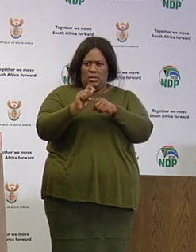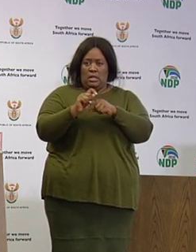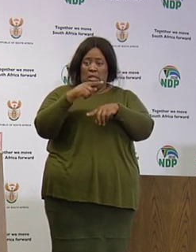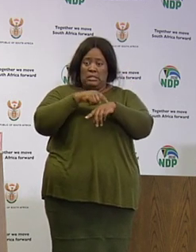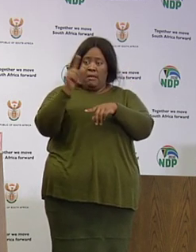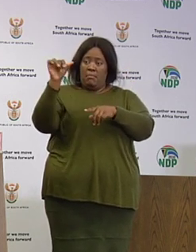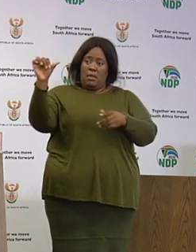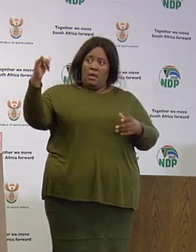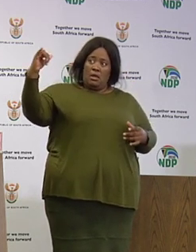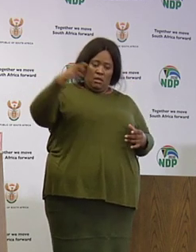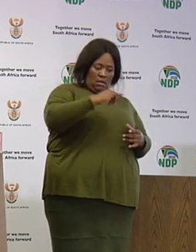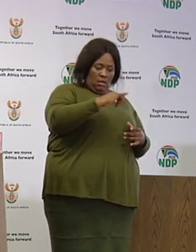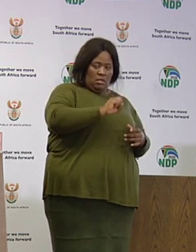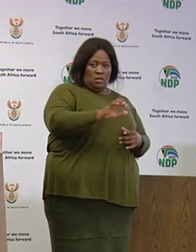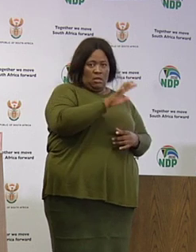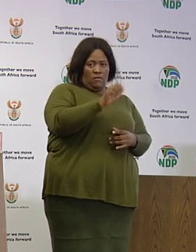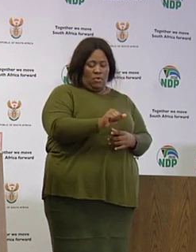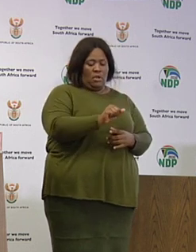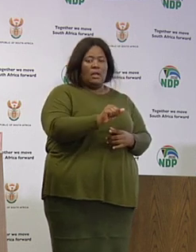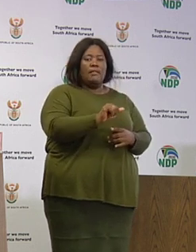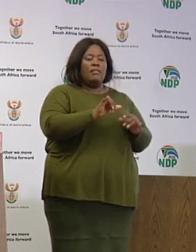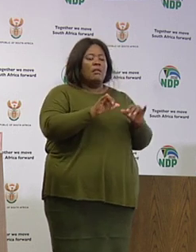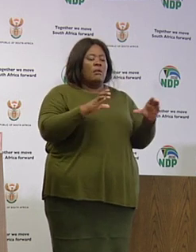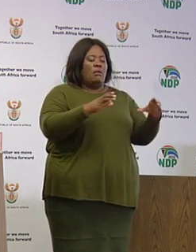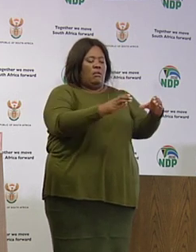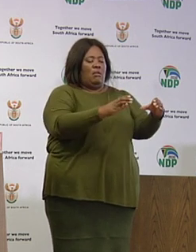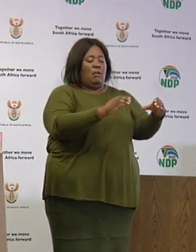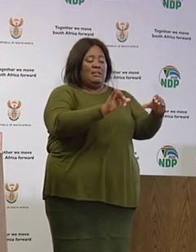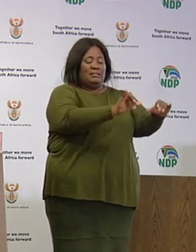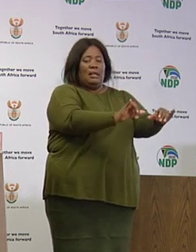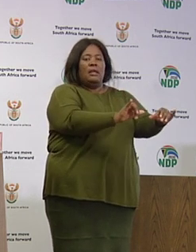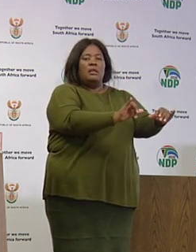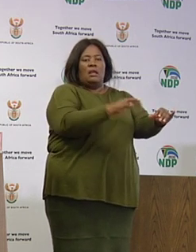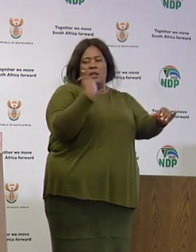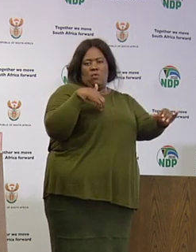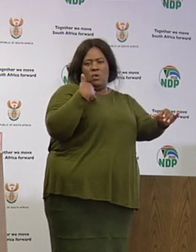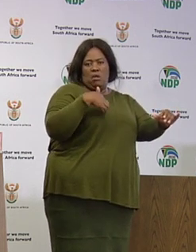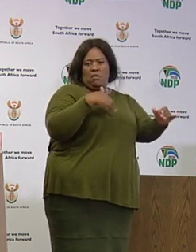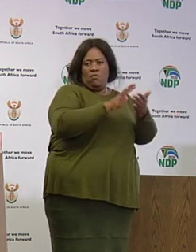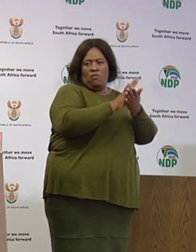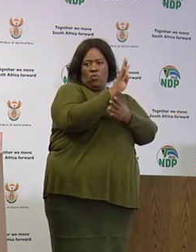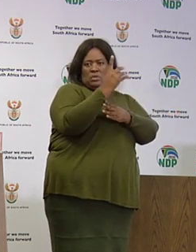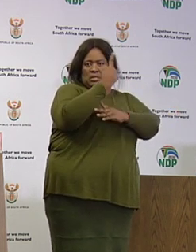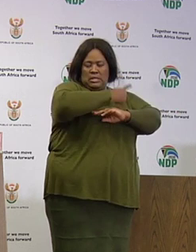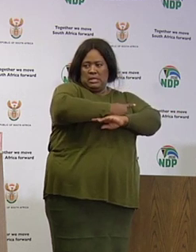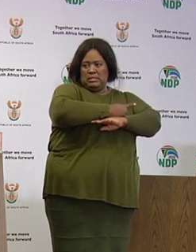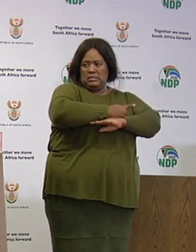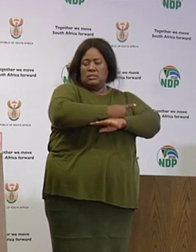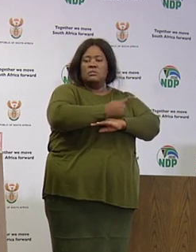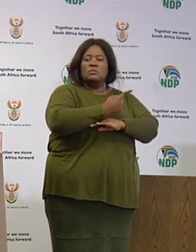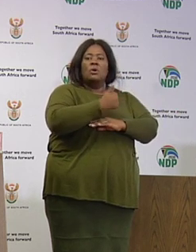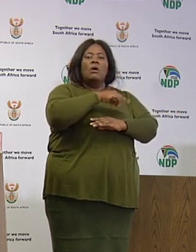placed somewhere in Igoruleni for 14 days, and we have assigned some officials from our